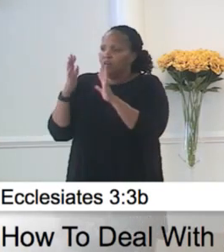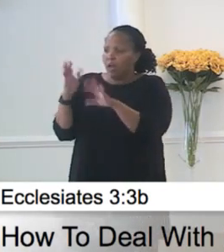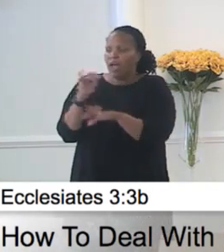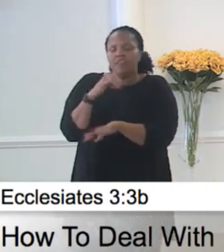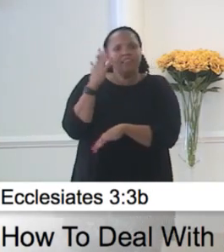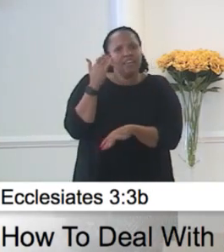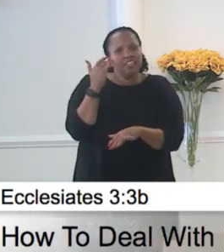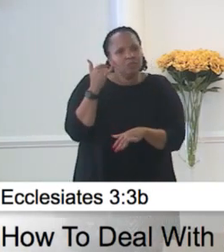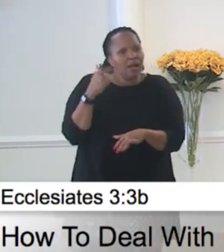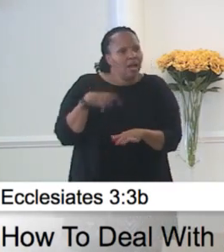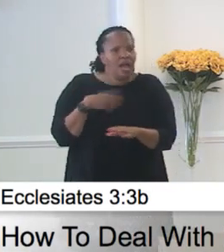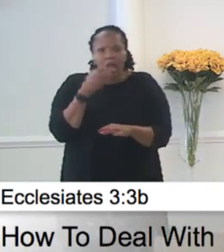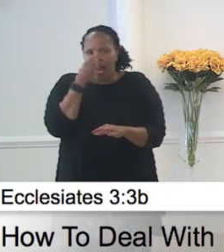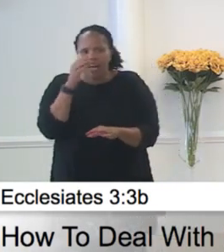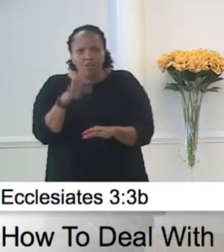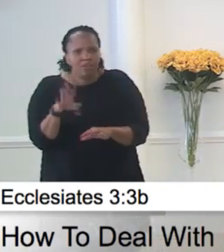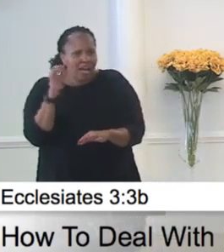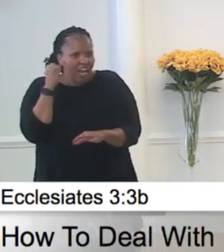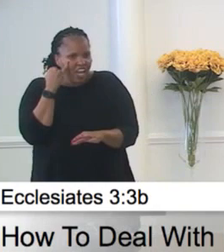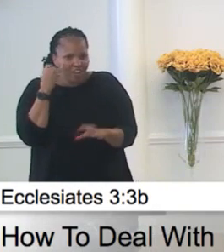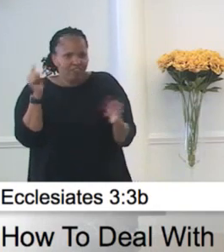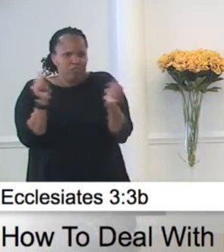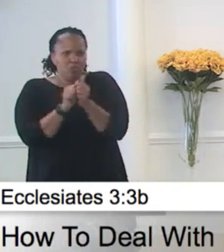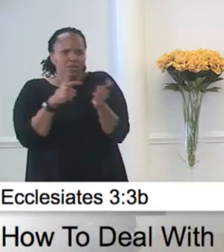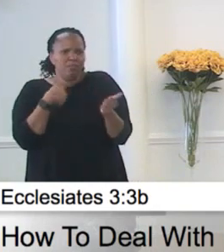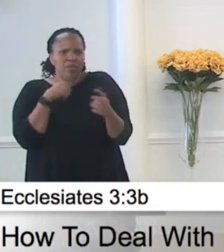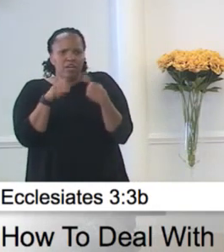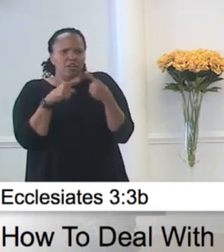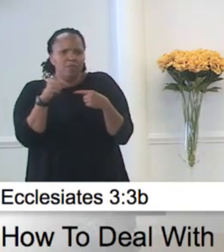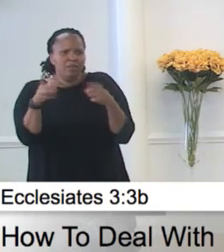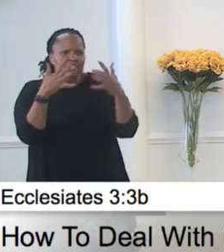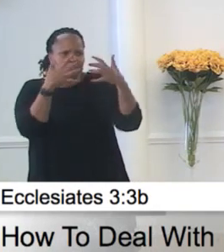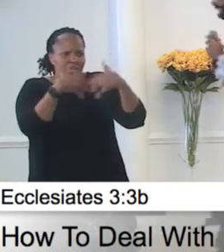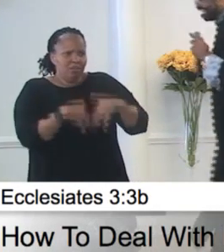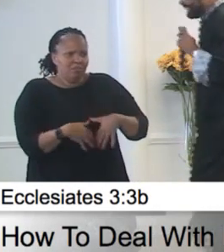don't care if you're around when he's breaking me down.